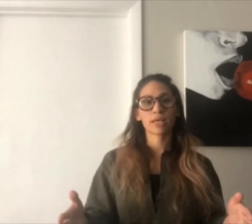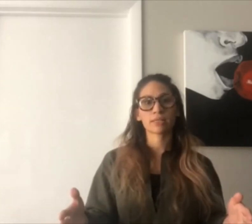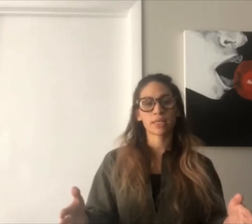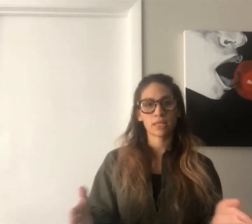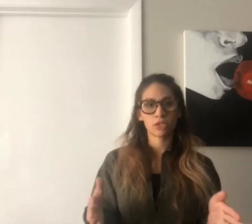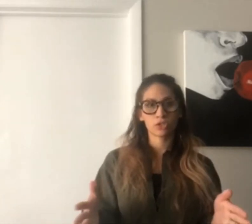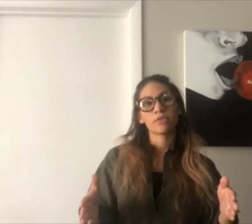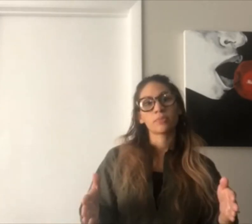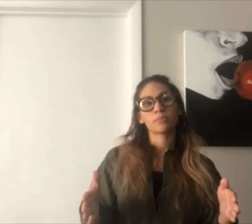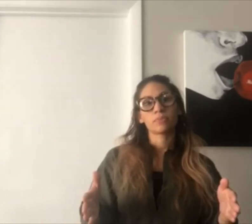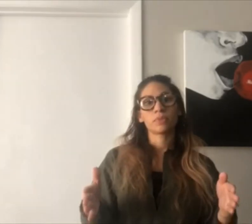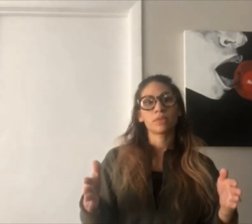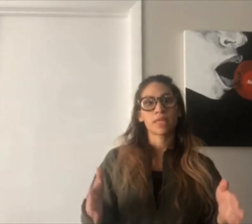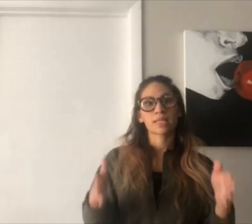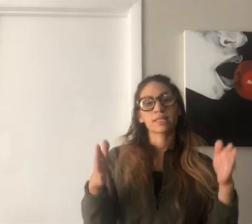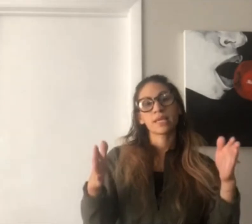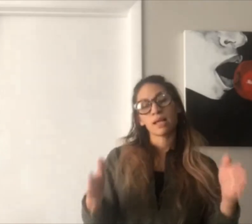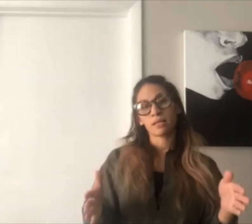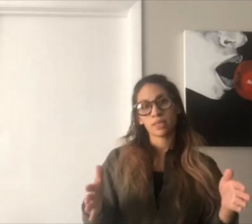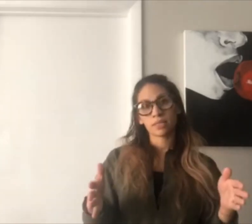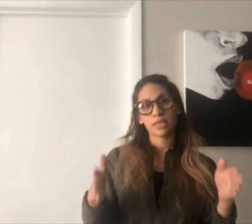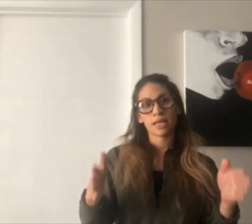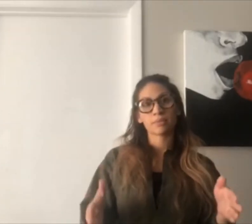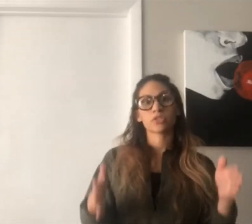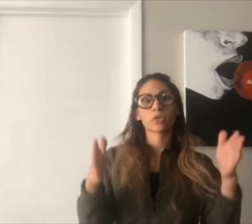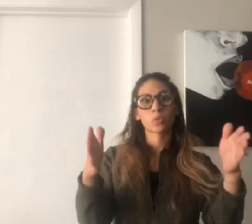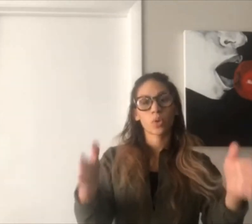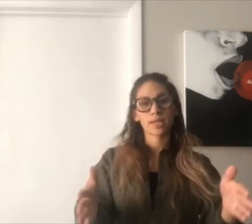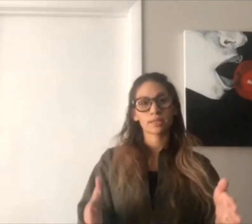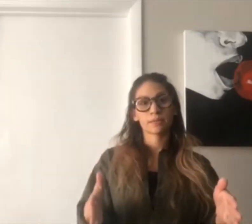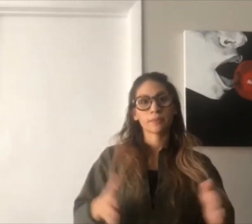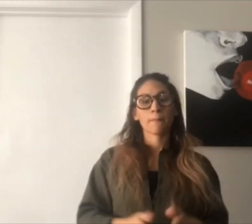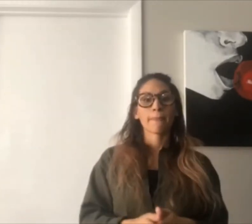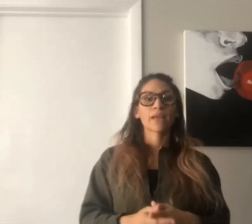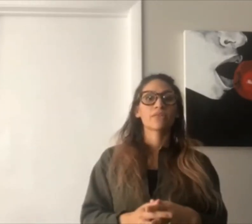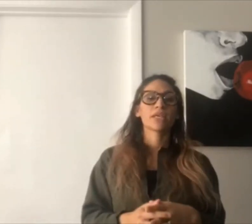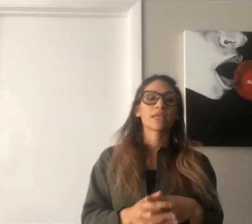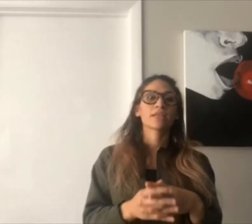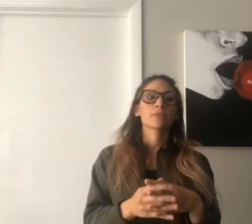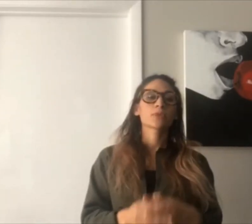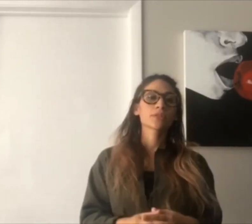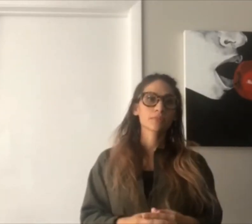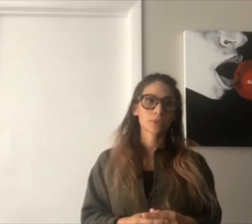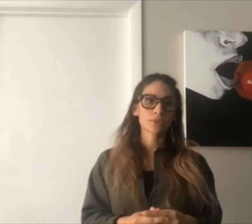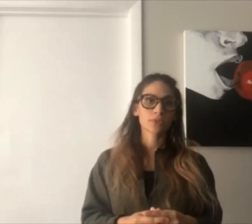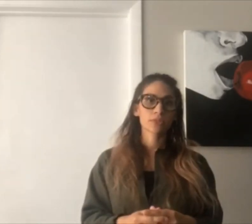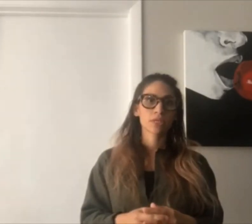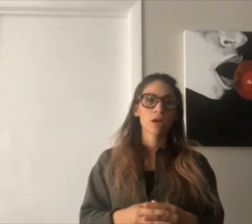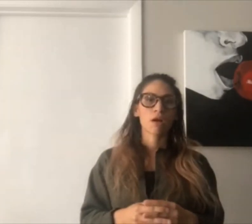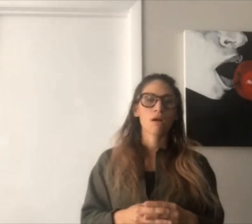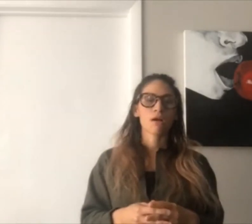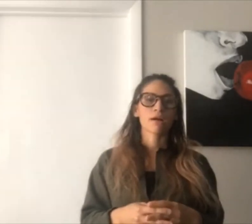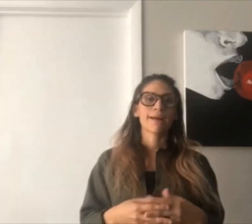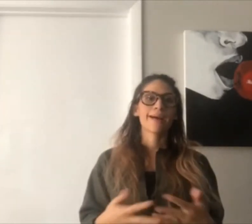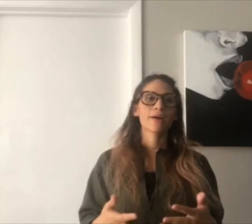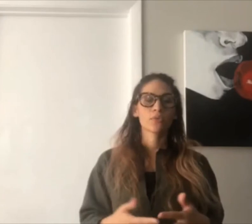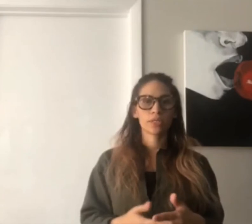lines I can use. That's the elements. The elements are what? Then the principles are how we use